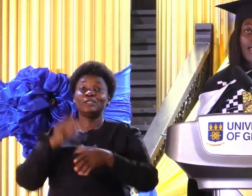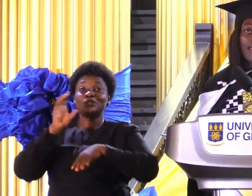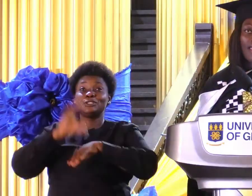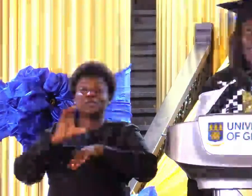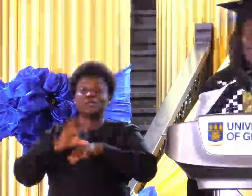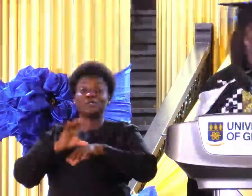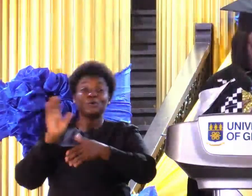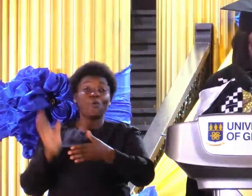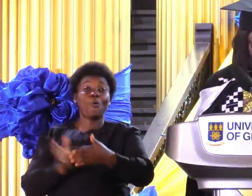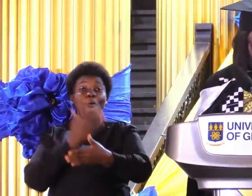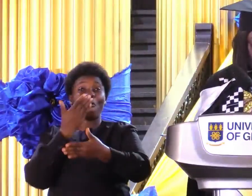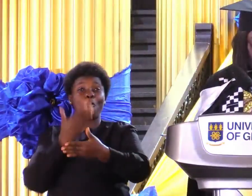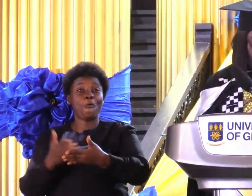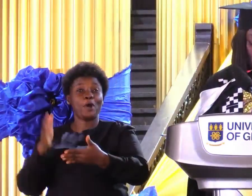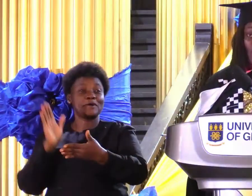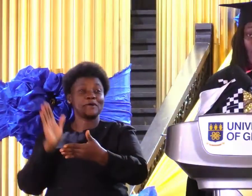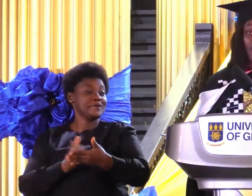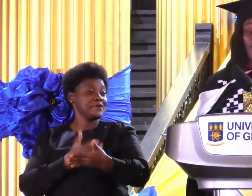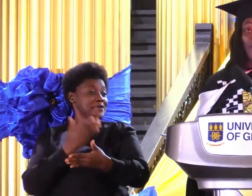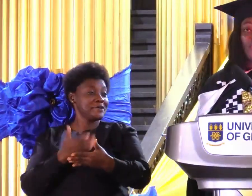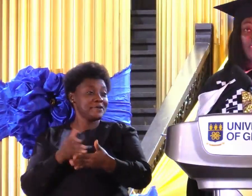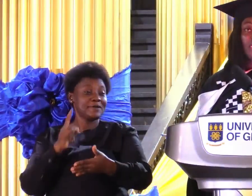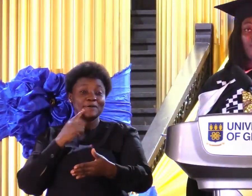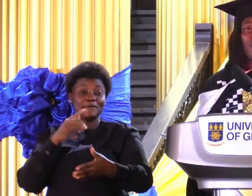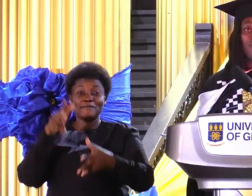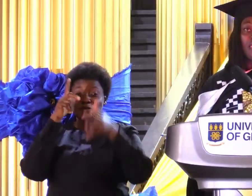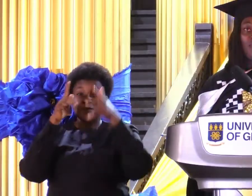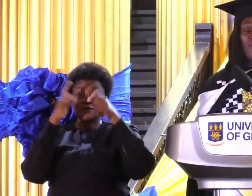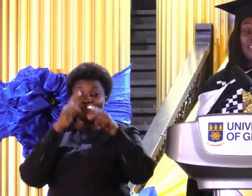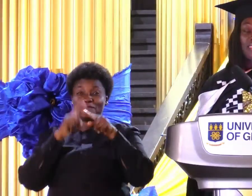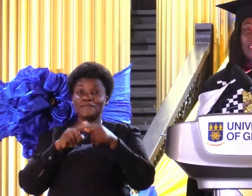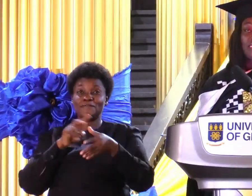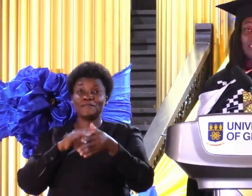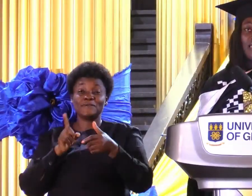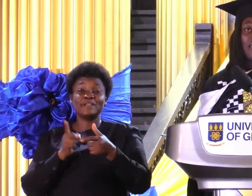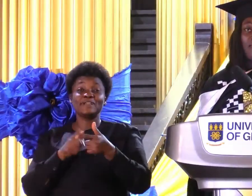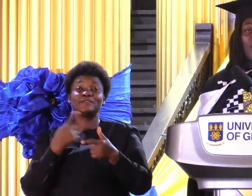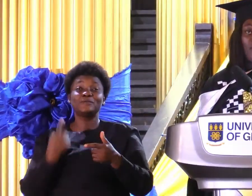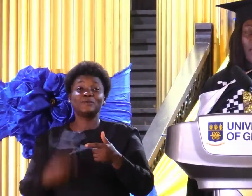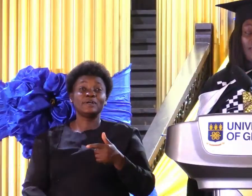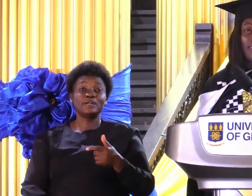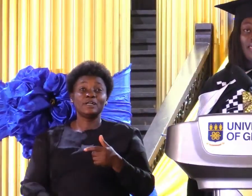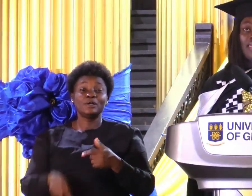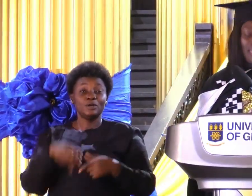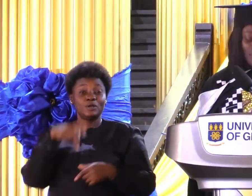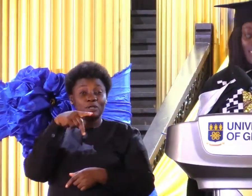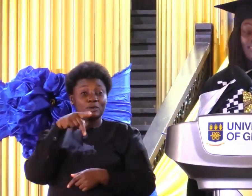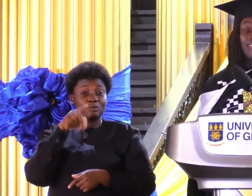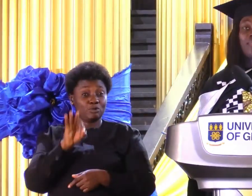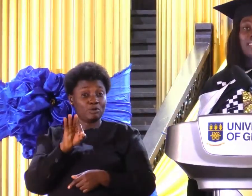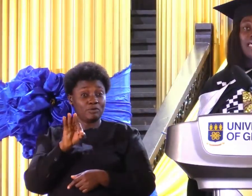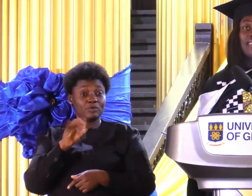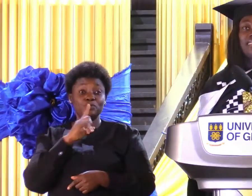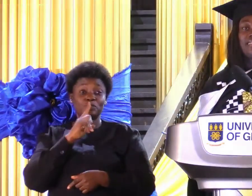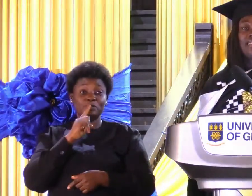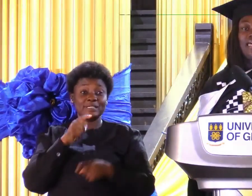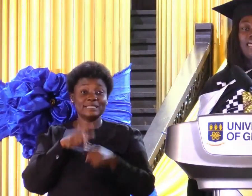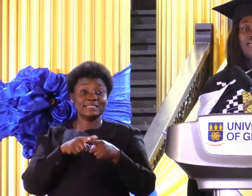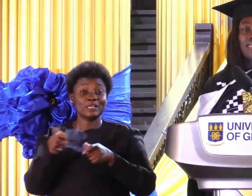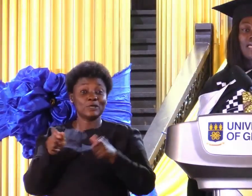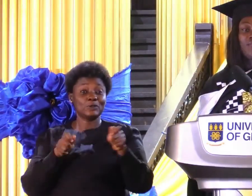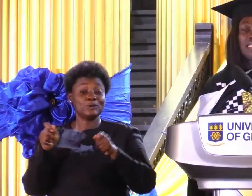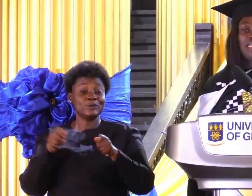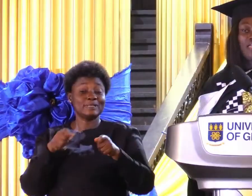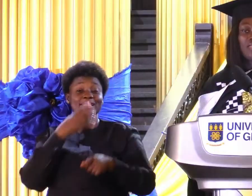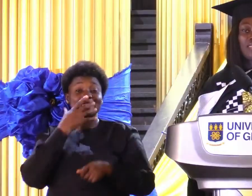Choir. As you heard from the reading of the professor's profile, she is the presiding